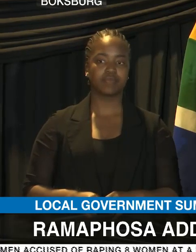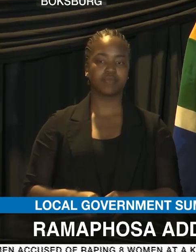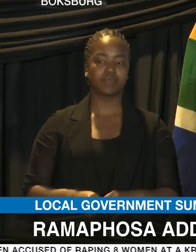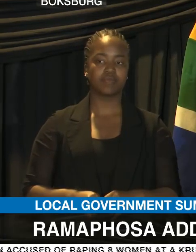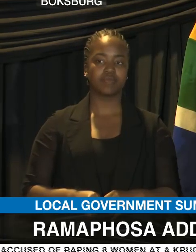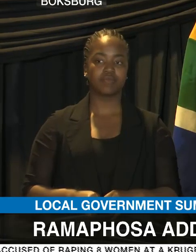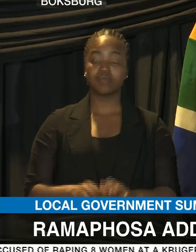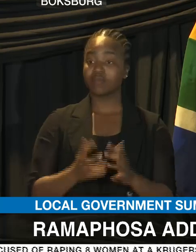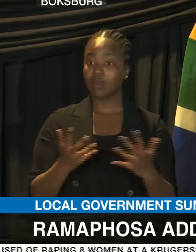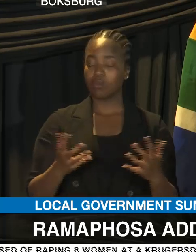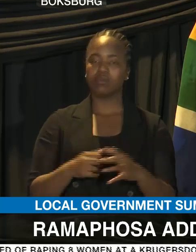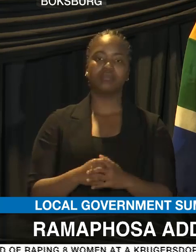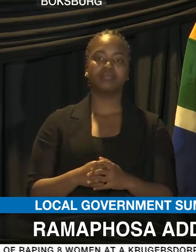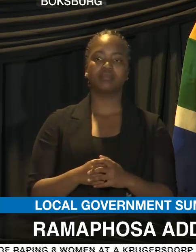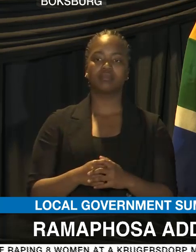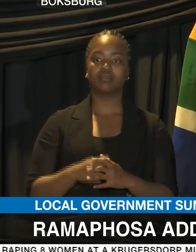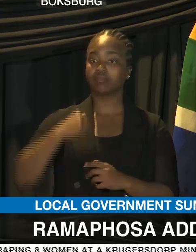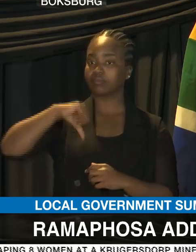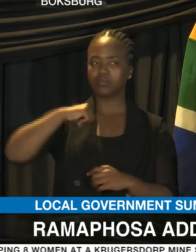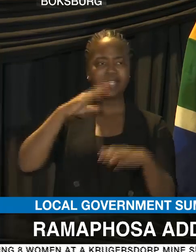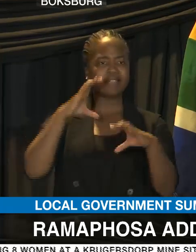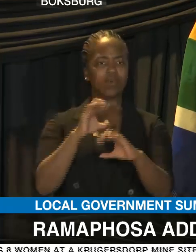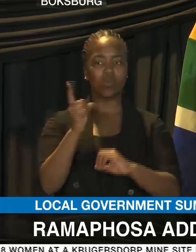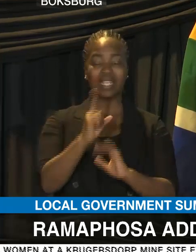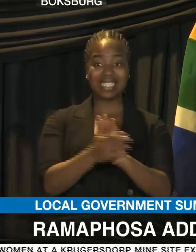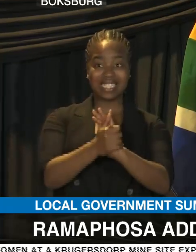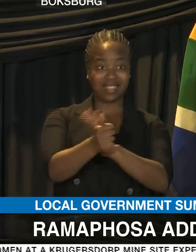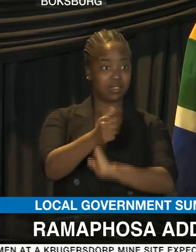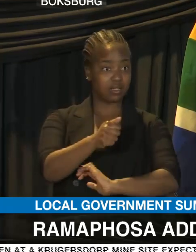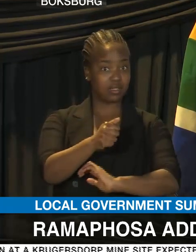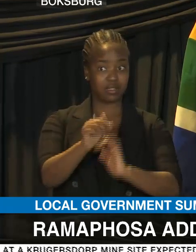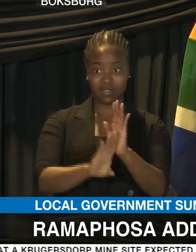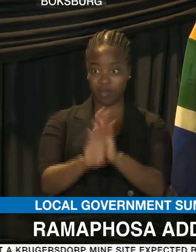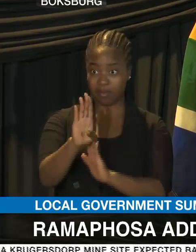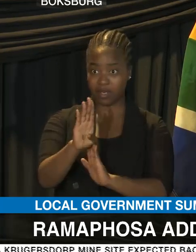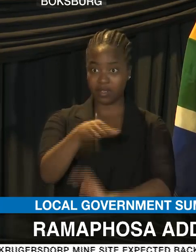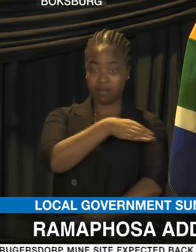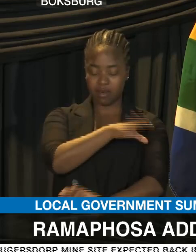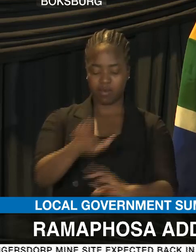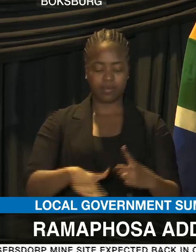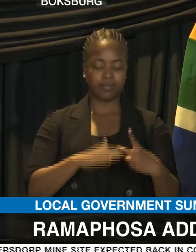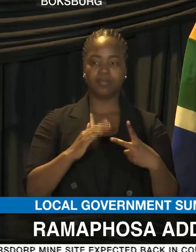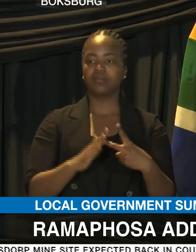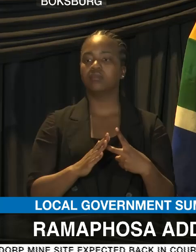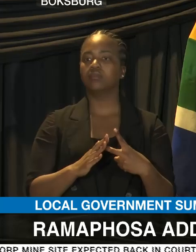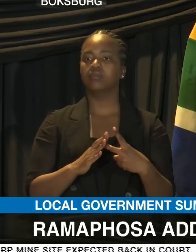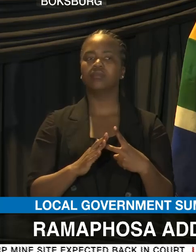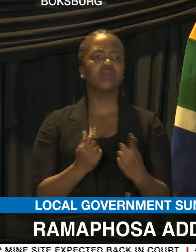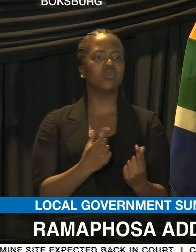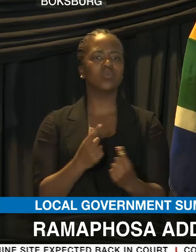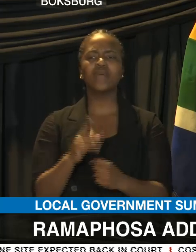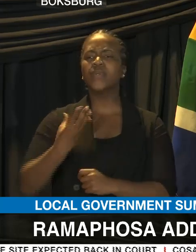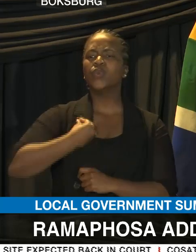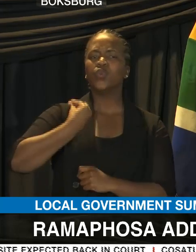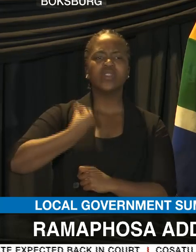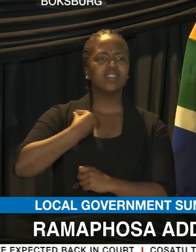How the local municipality will focus on skills development and create spaces for